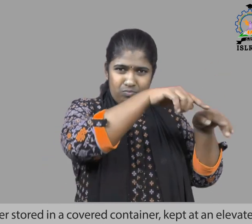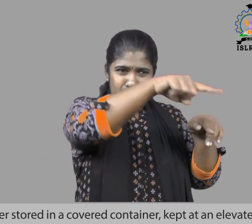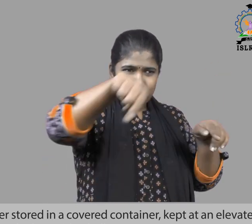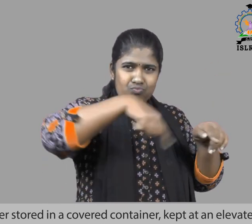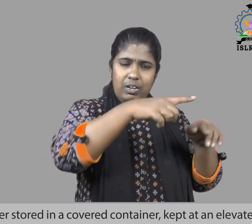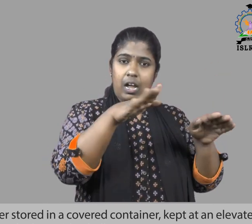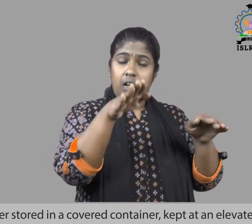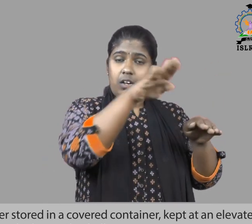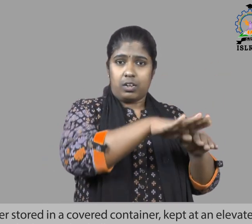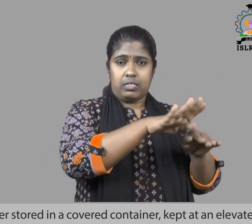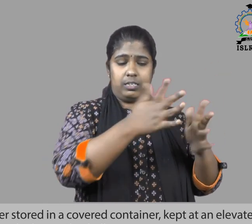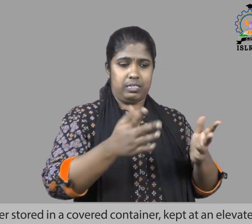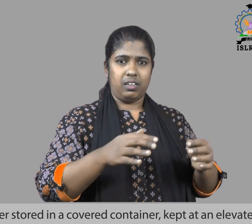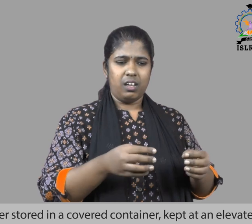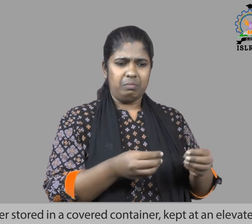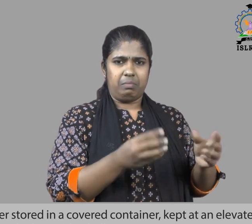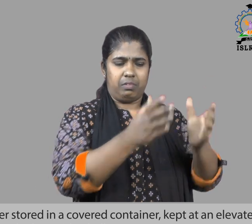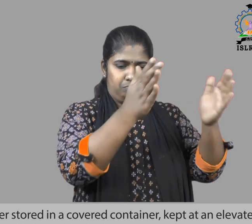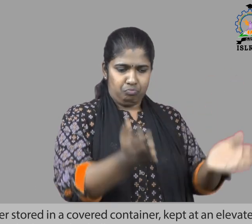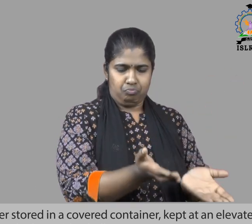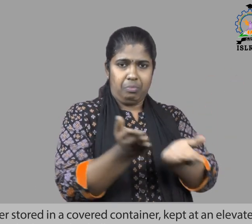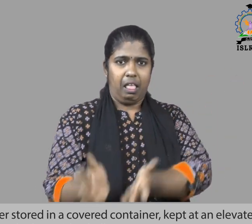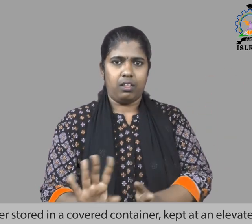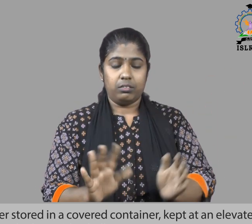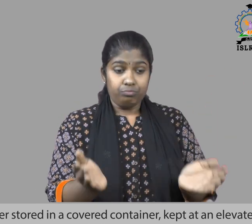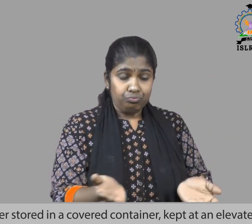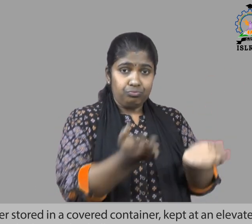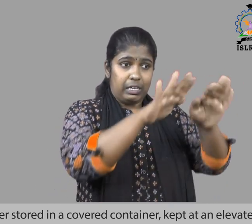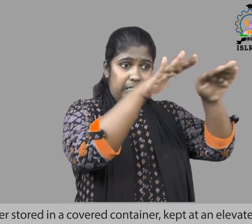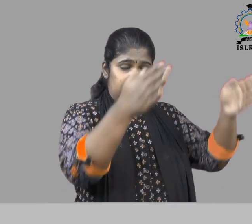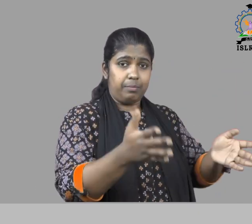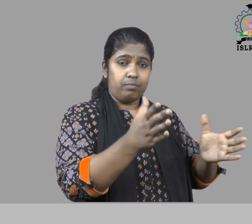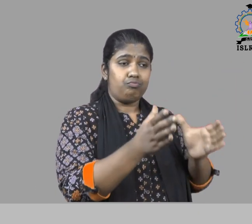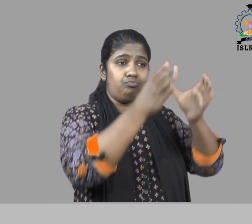an elevated place, and taken with a ladle.